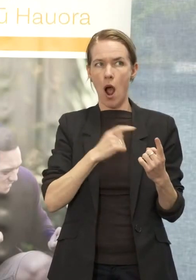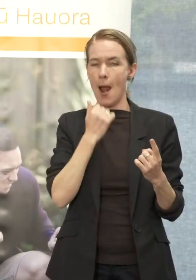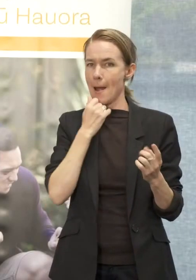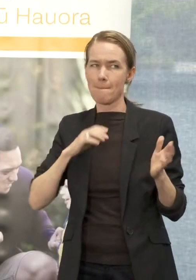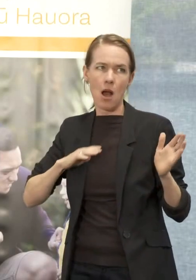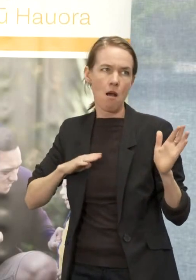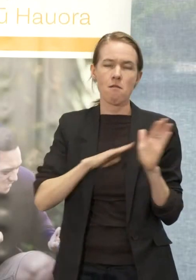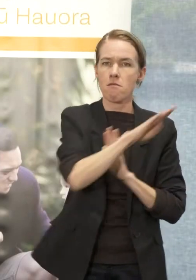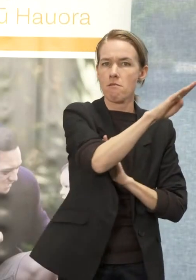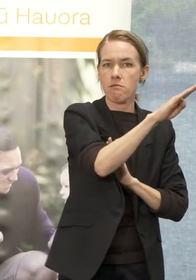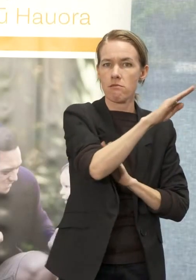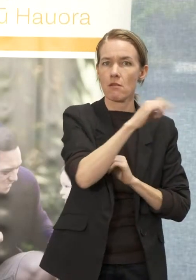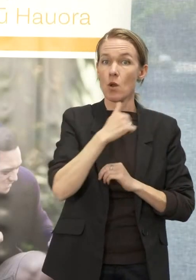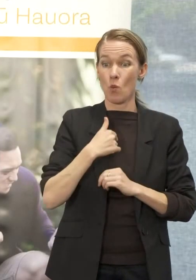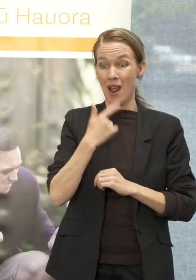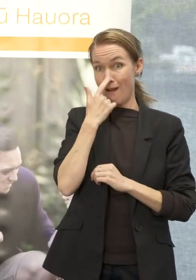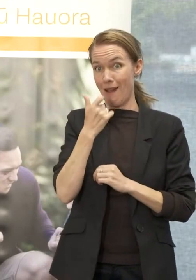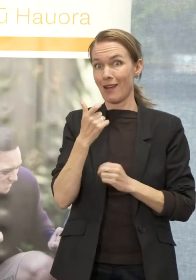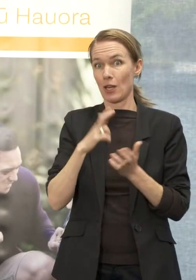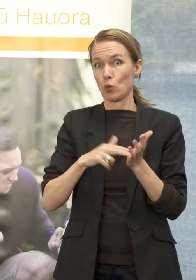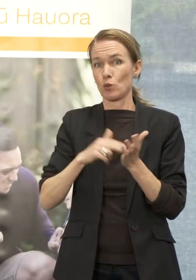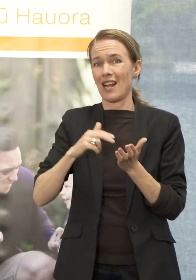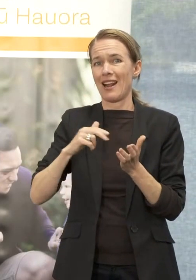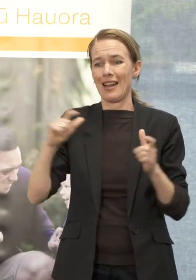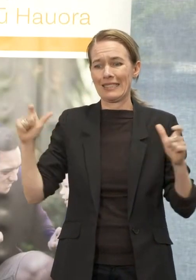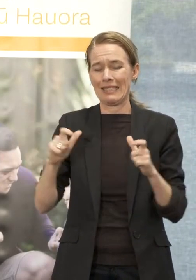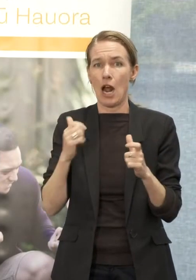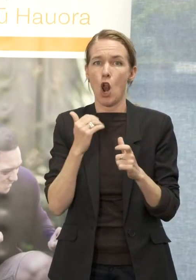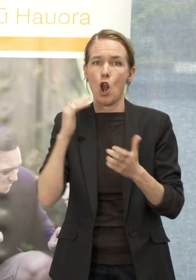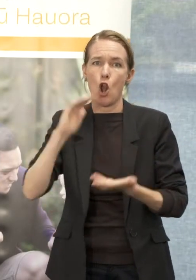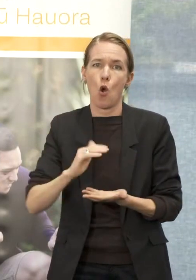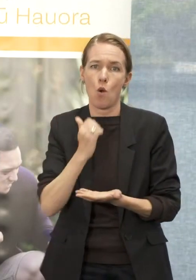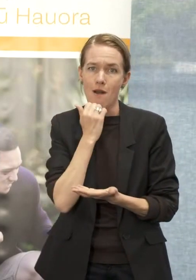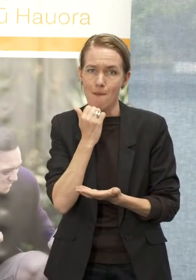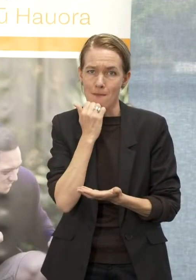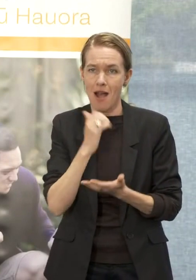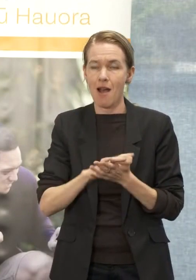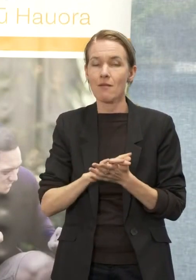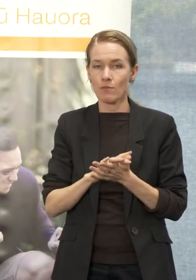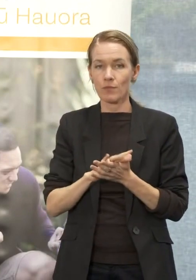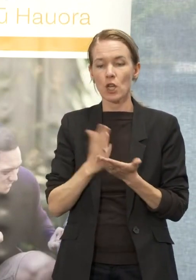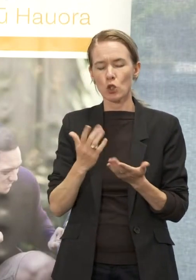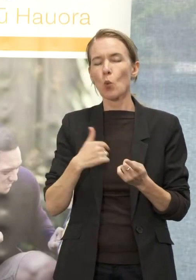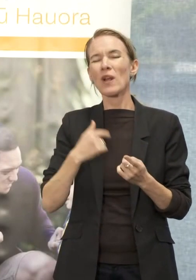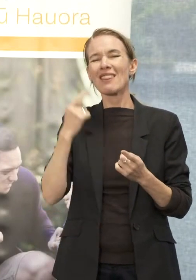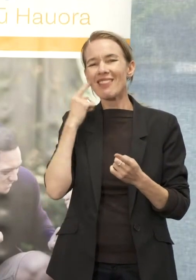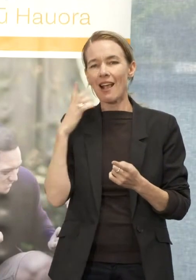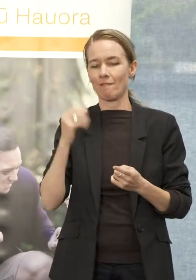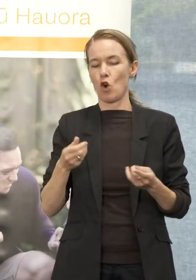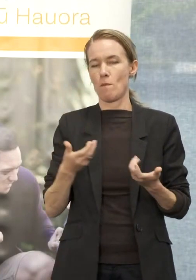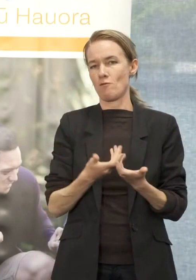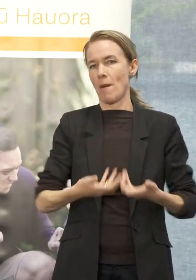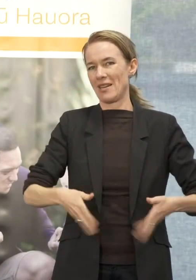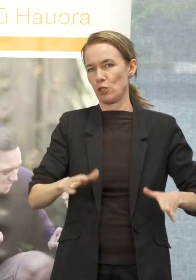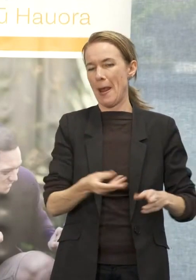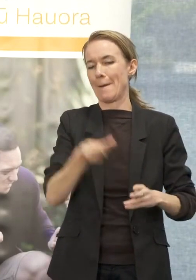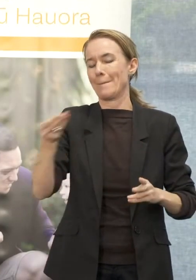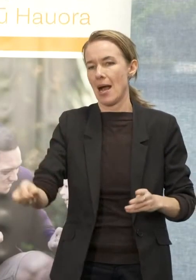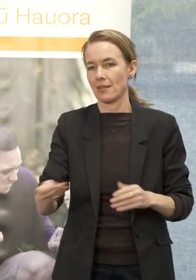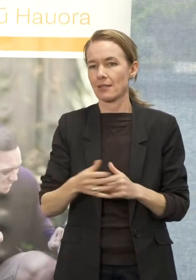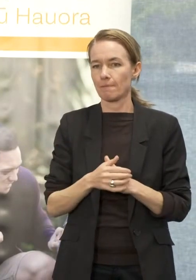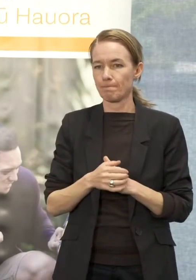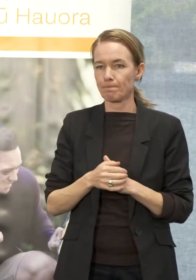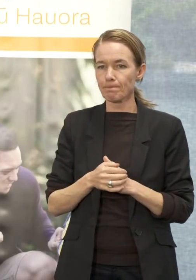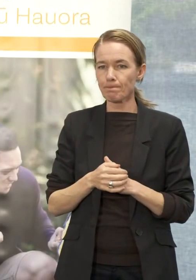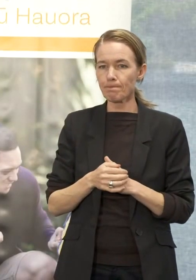I say, our most likely hypothesis here is that this is surface transmission. Are we ready to What about have the isolation and testing